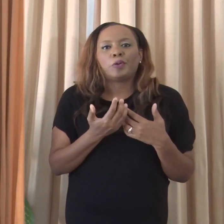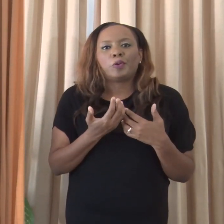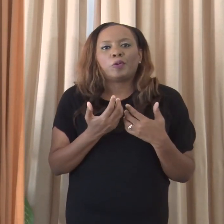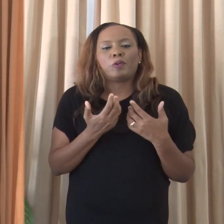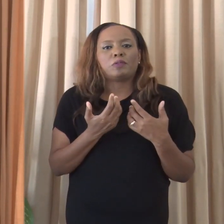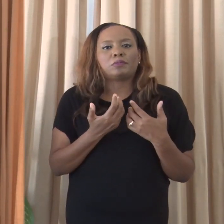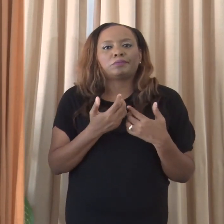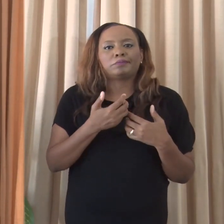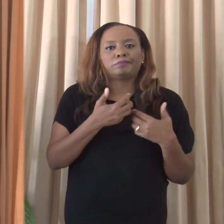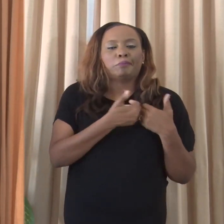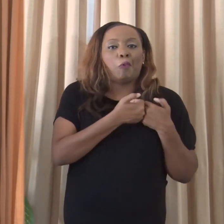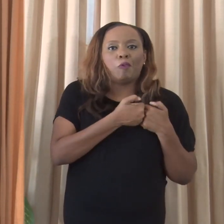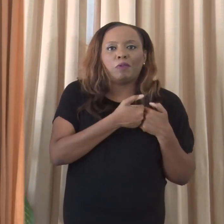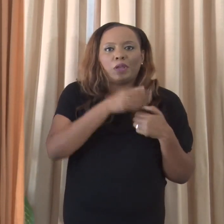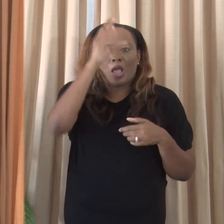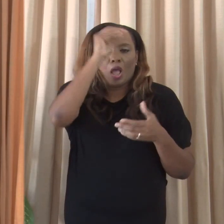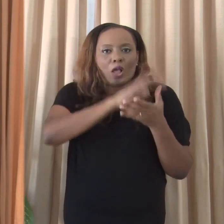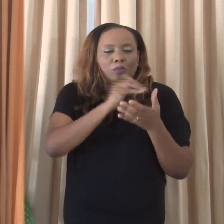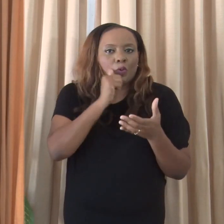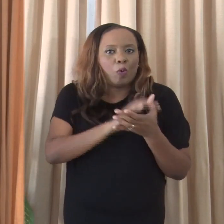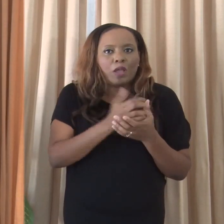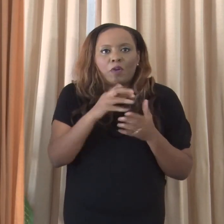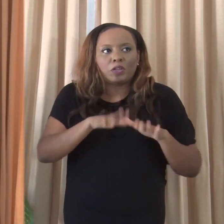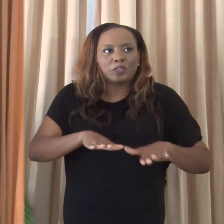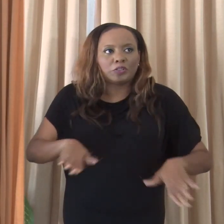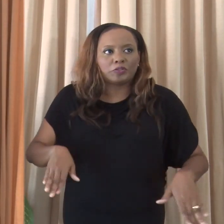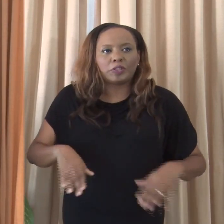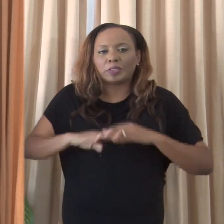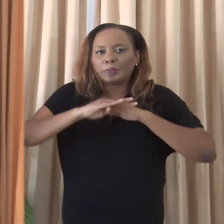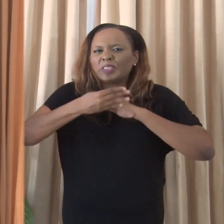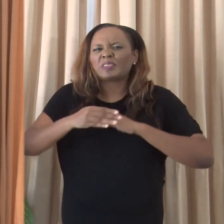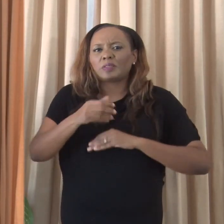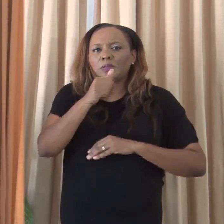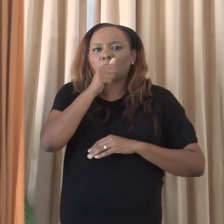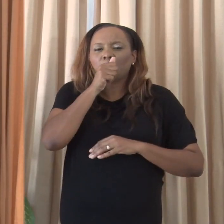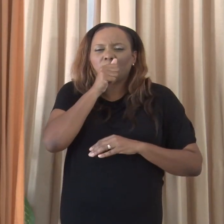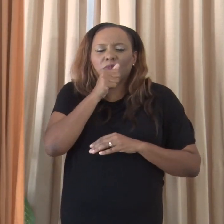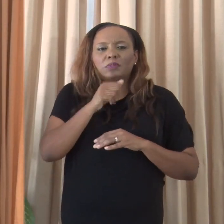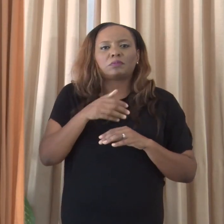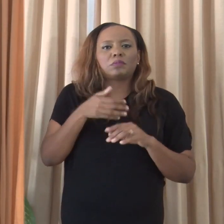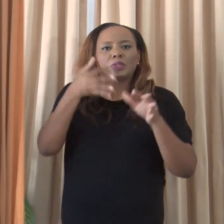the beach. So, you know, it's a question of personal discretion.